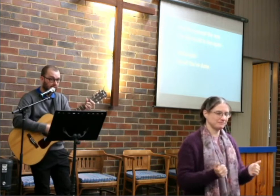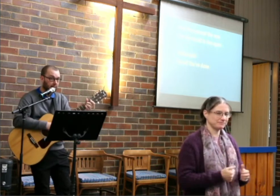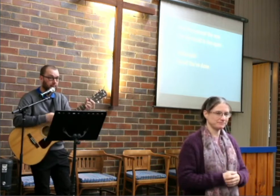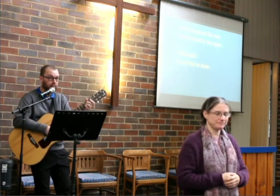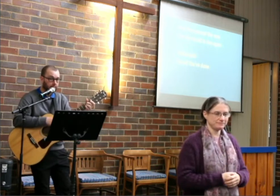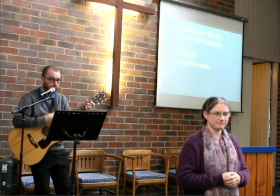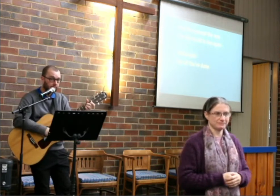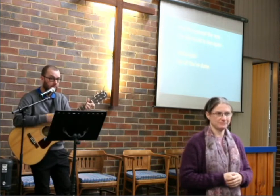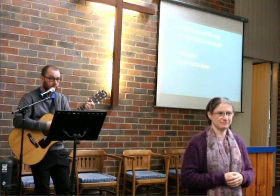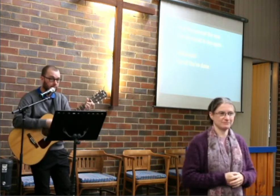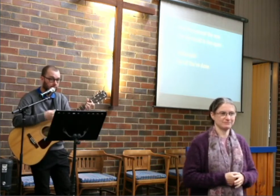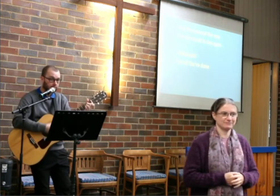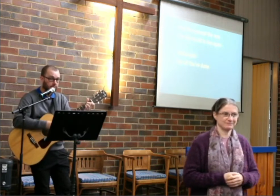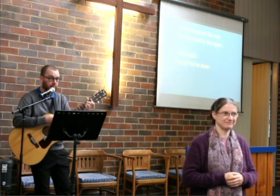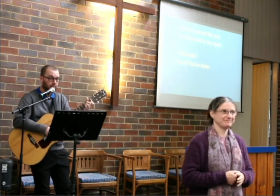done.